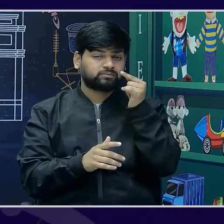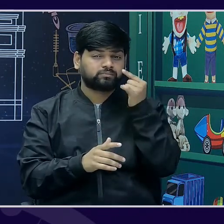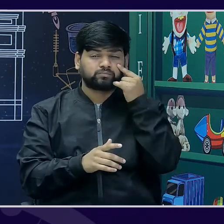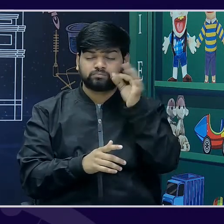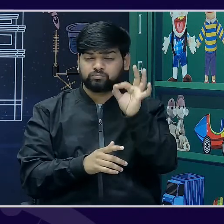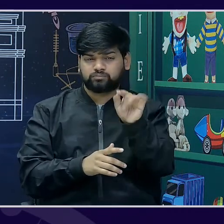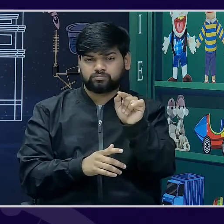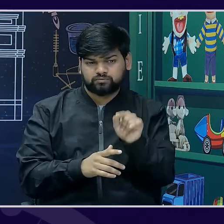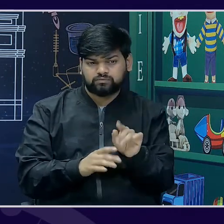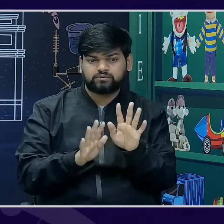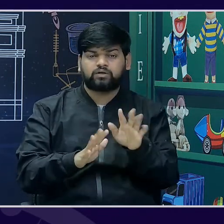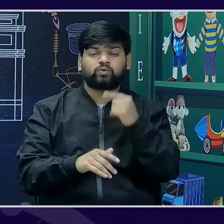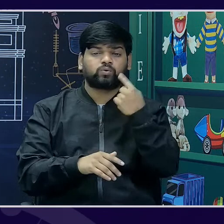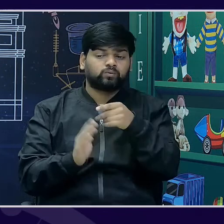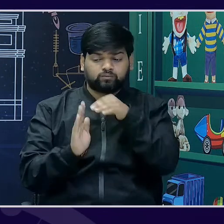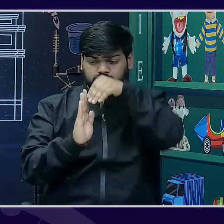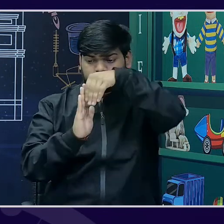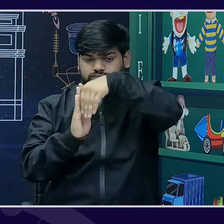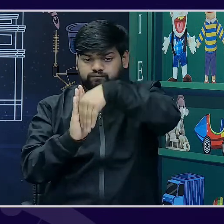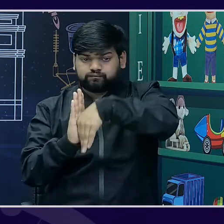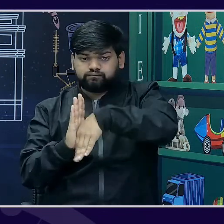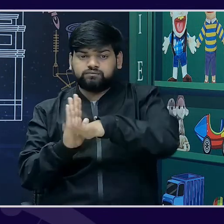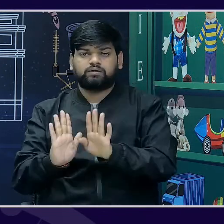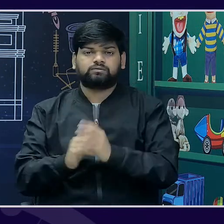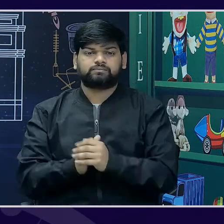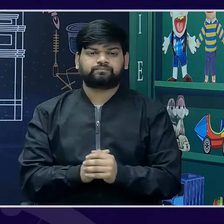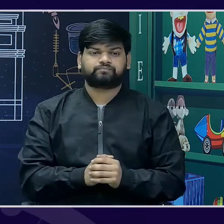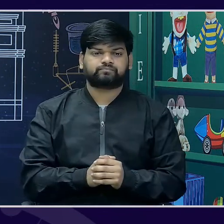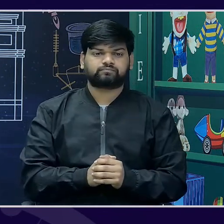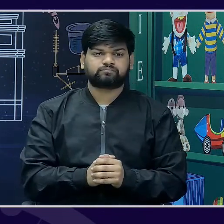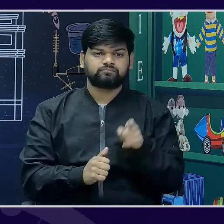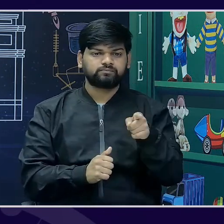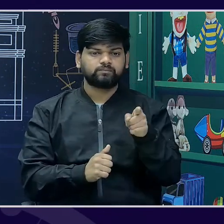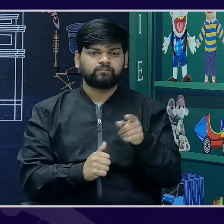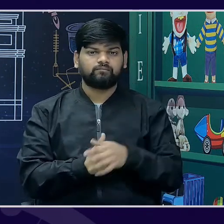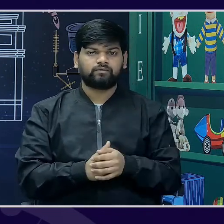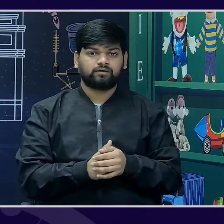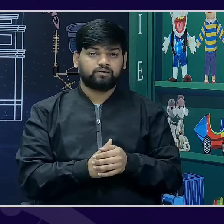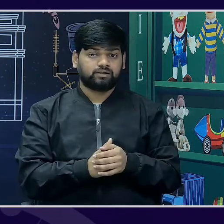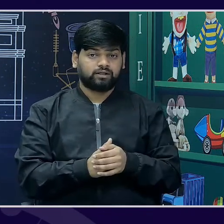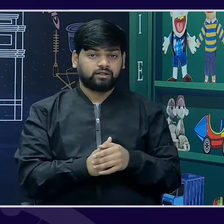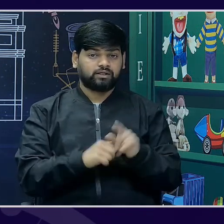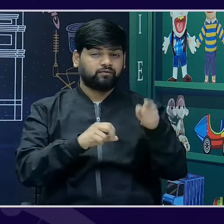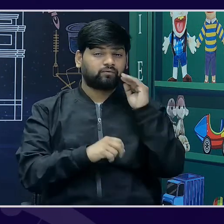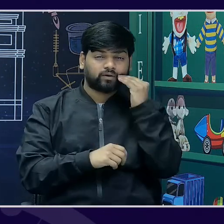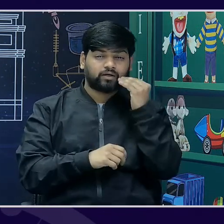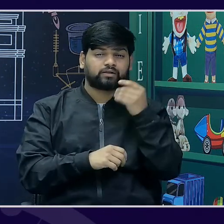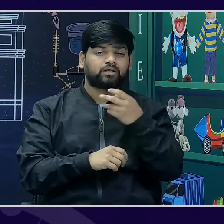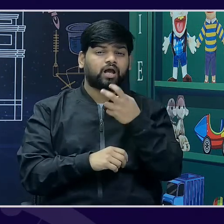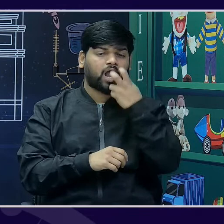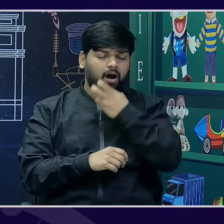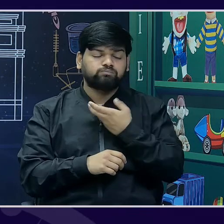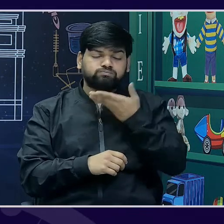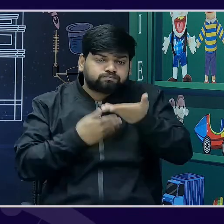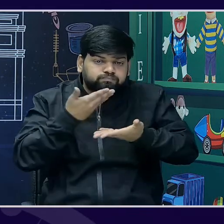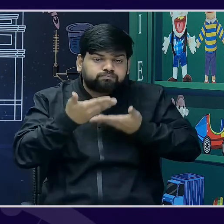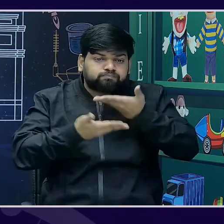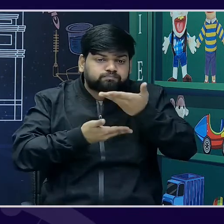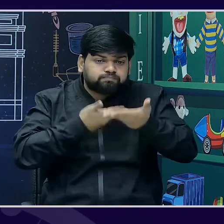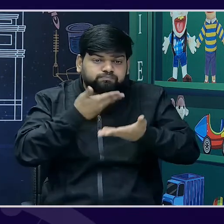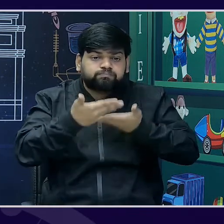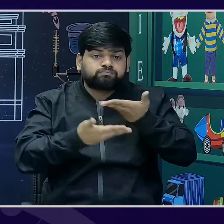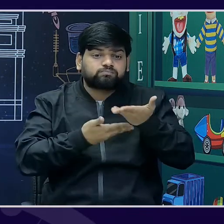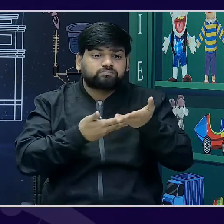doesn't allow you to have more than one child in the room with the teacher. But whereas when it comes to school, the